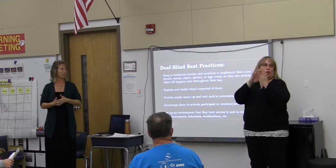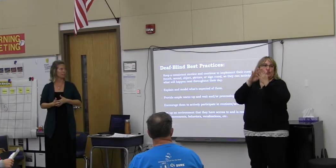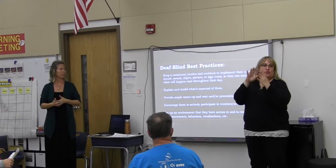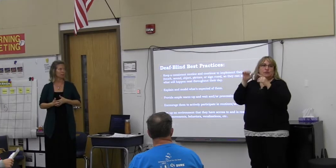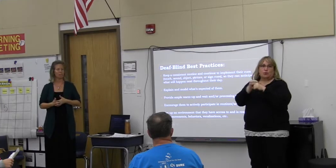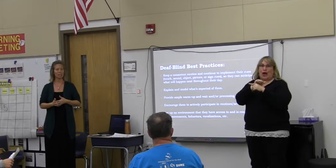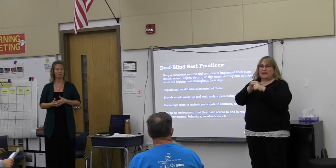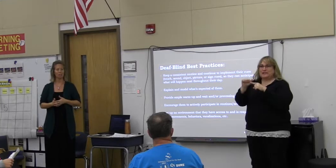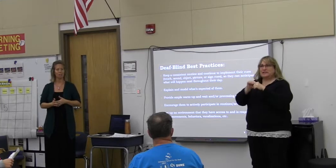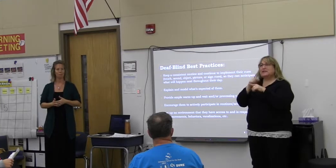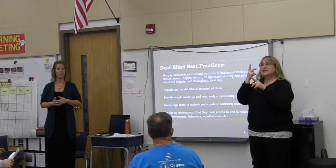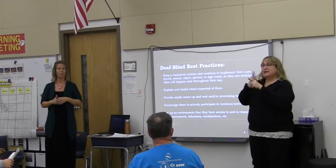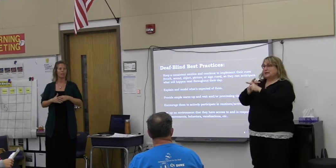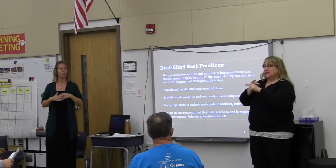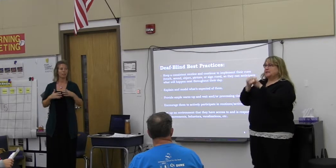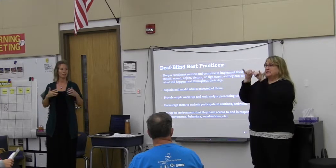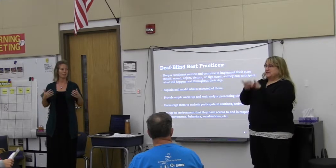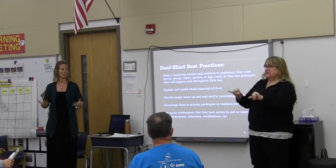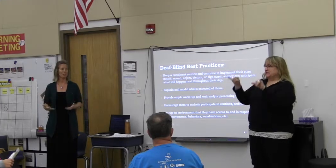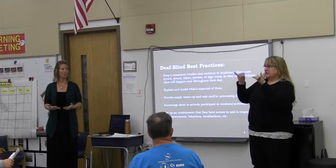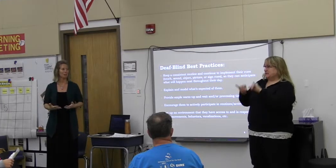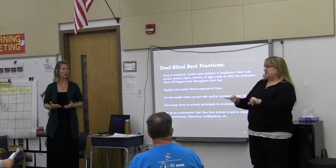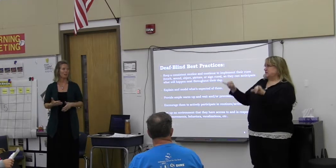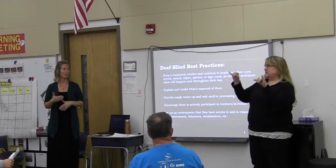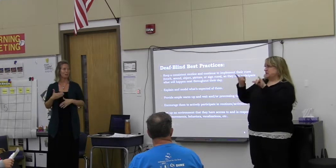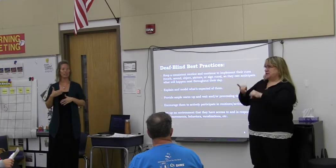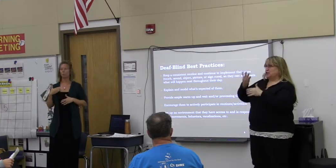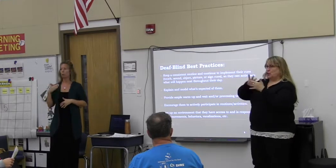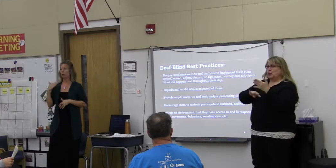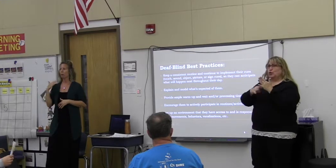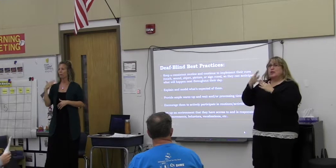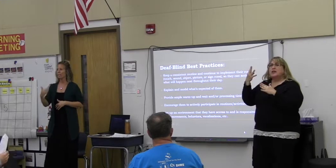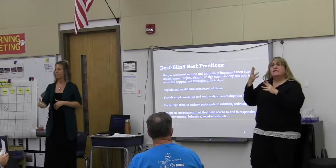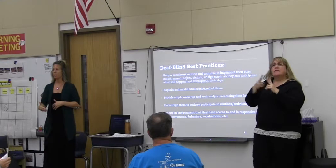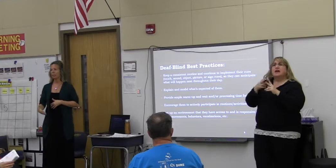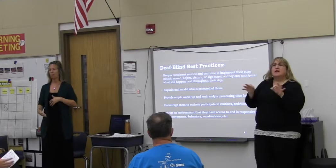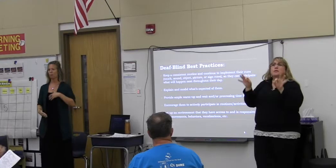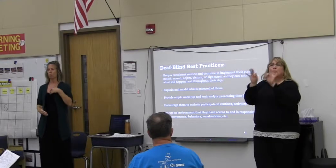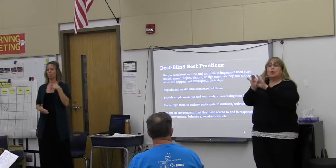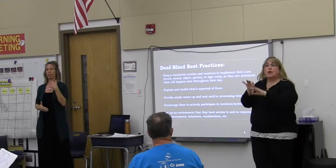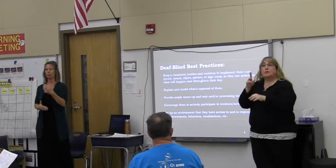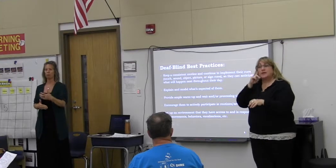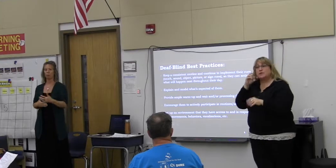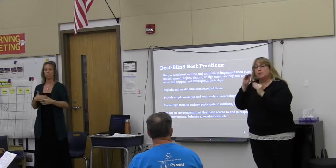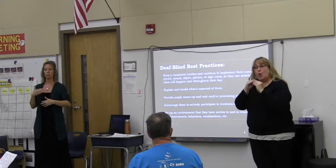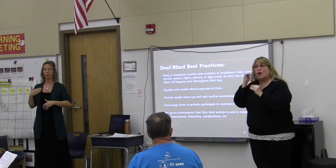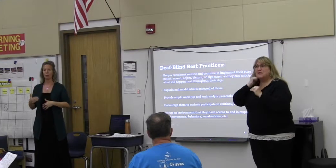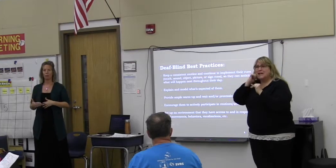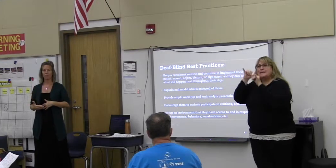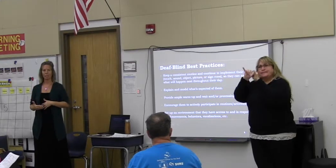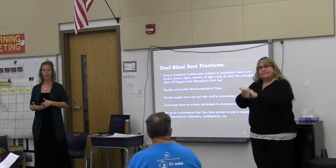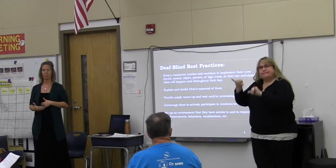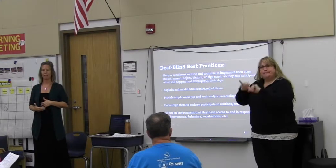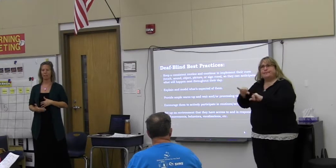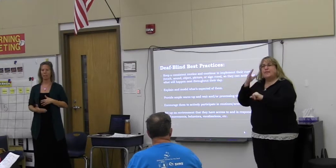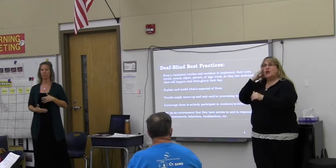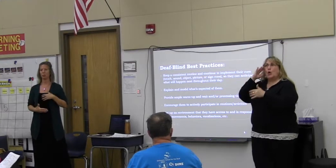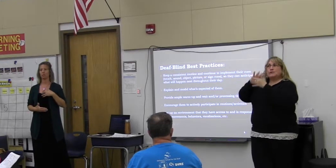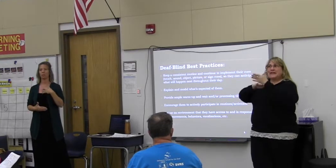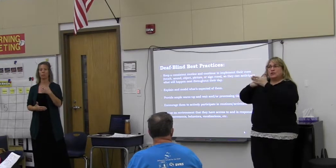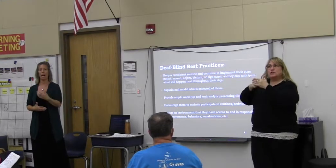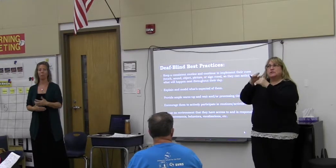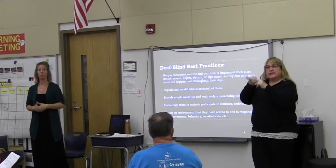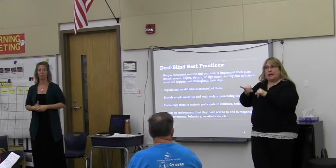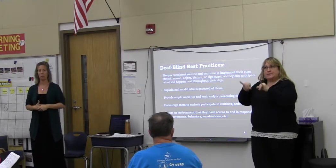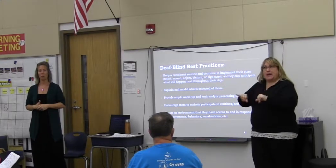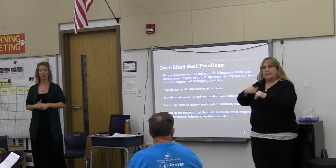a consistent routine. This is really important for our little ones. The more routine and the more they're able to expect what's going to be happening next,